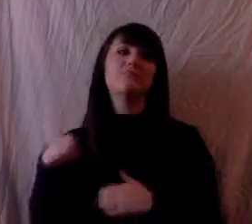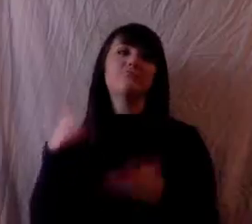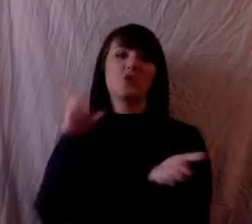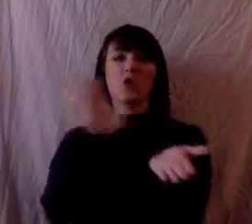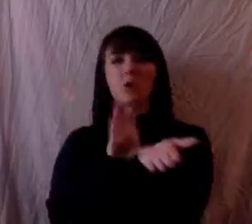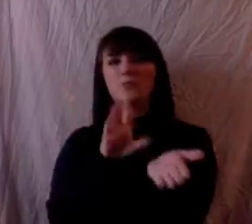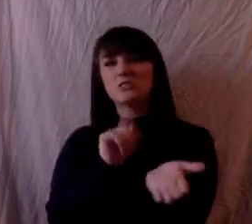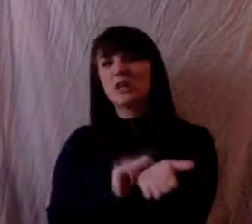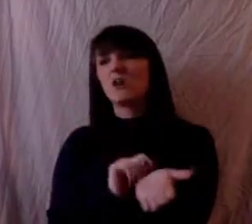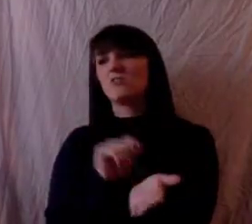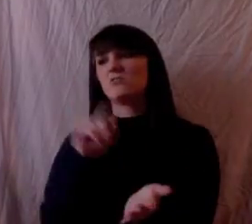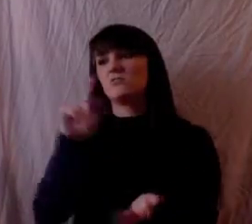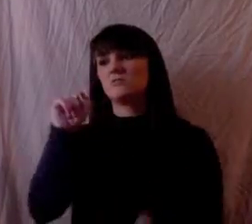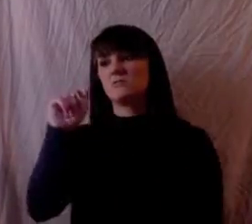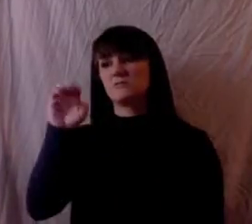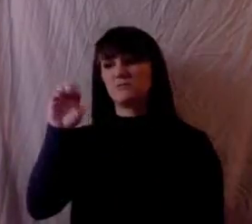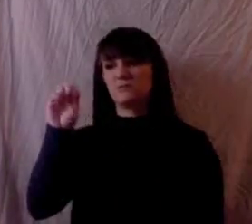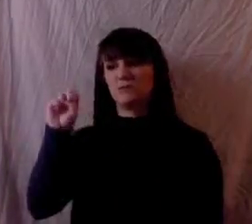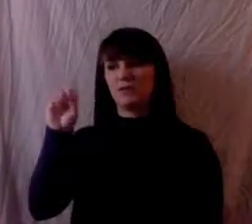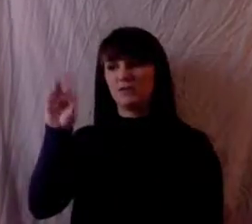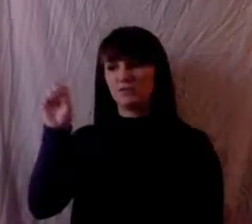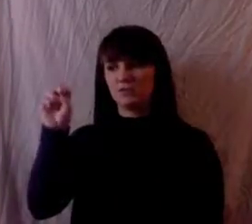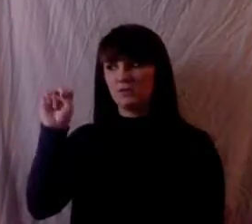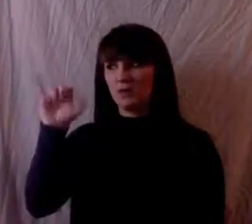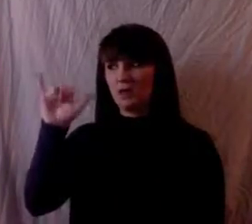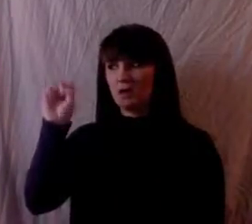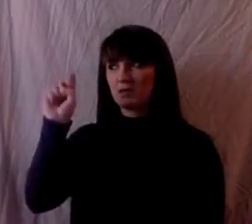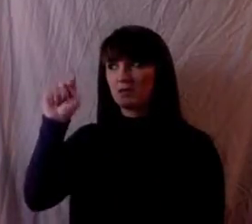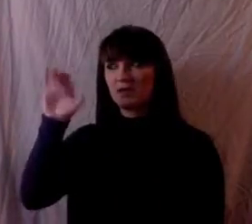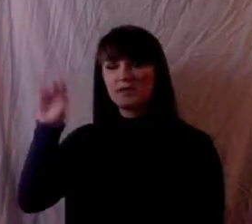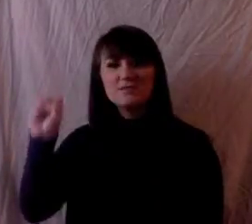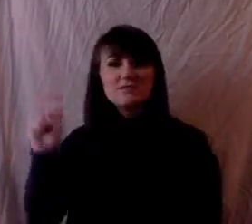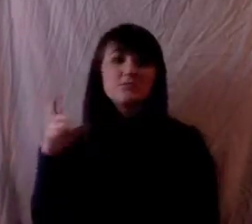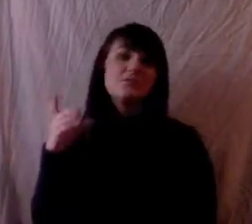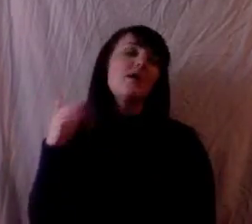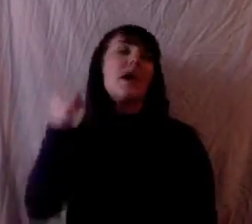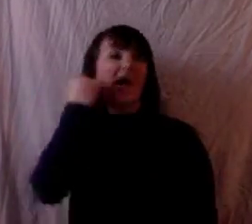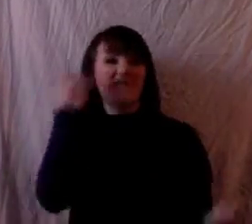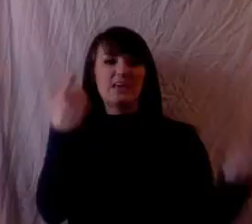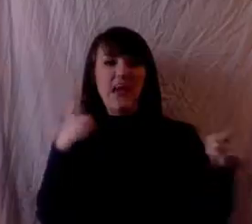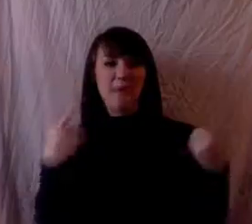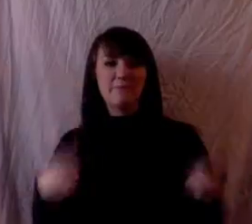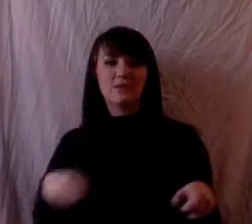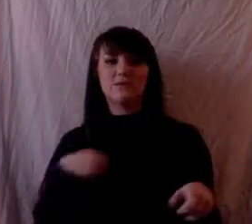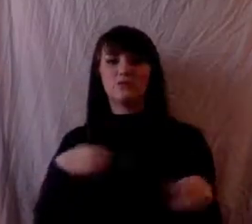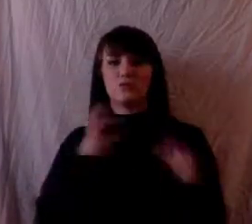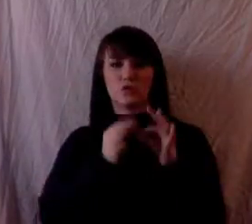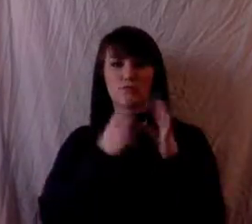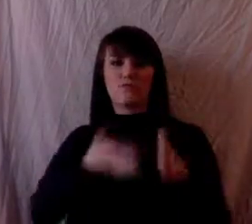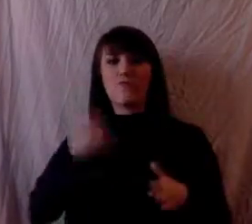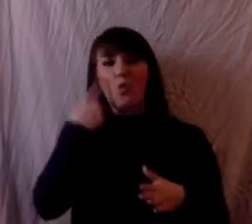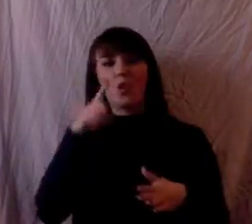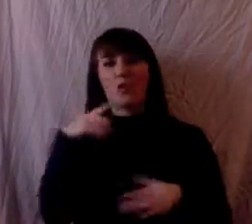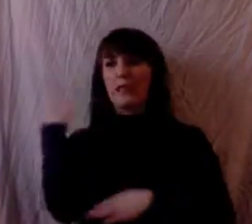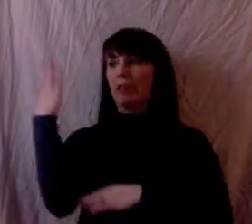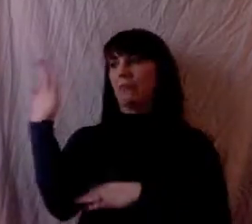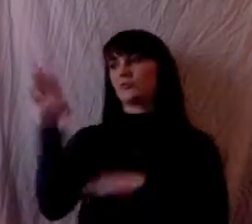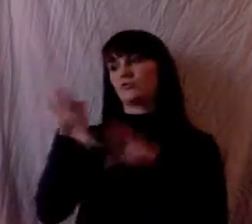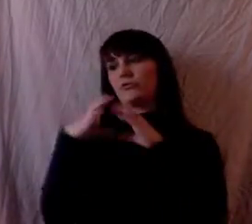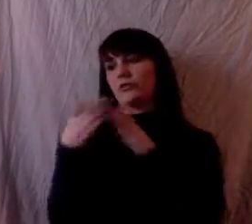tunnel, tendinitis, those kinds of things, particularly if they're interpreting for long periods of times, as in lecture classes, that kind of thing,